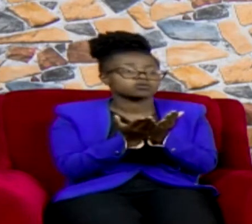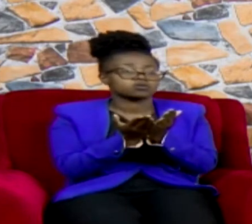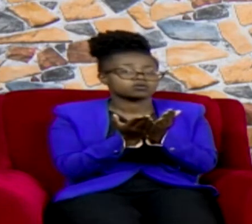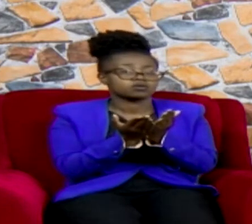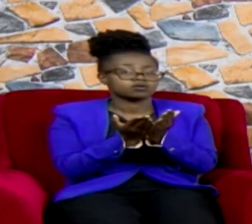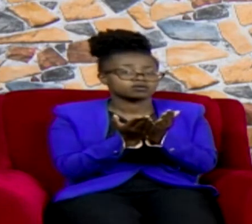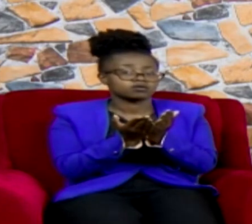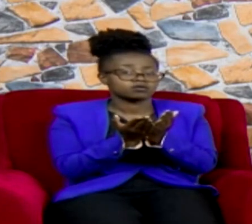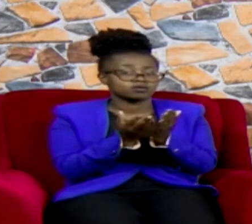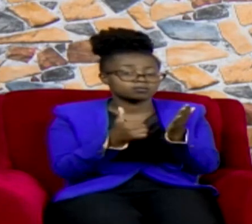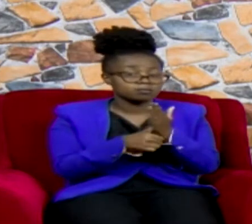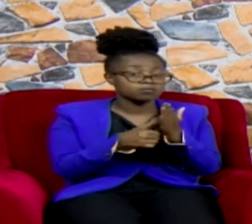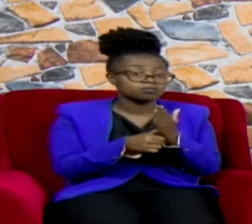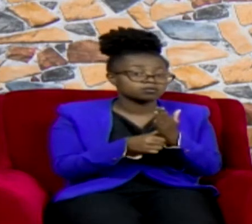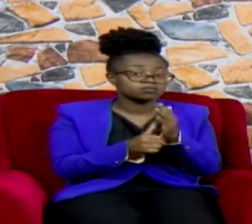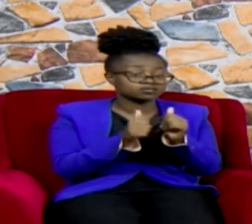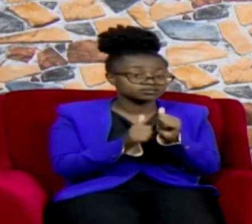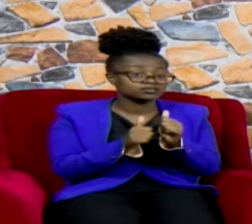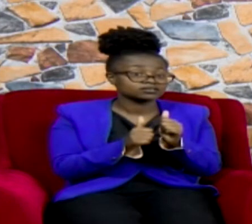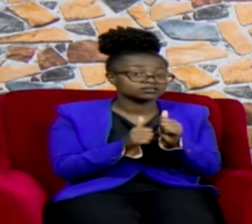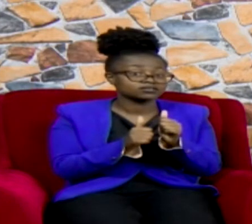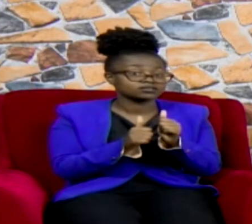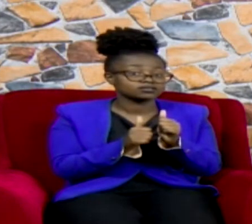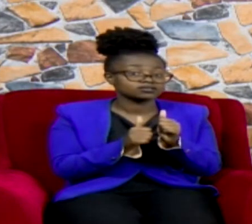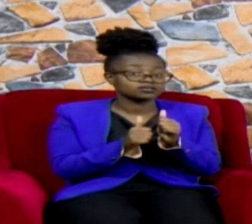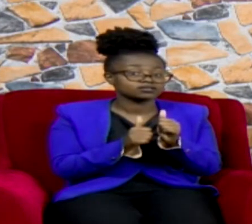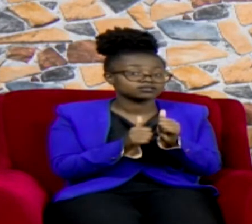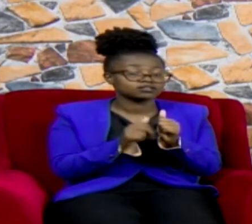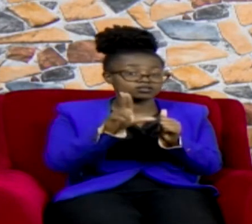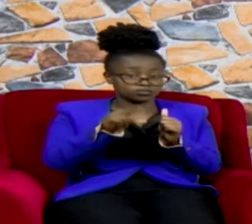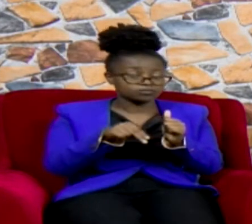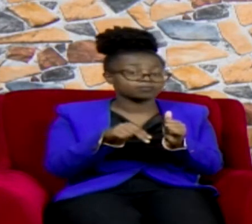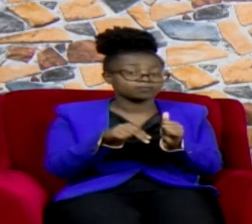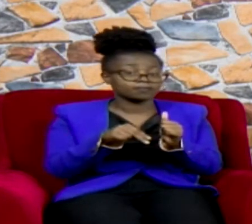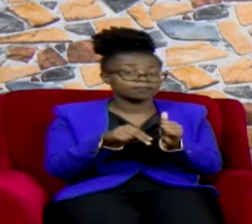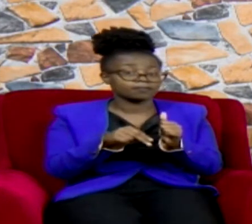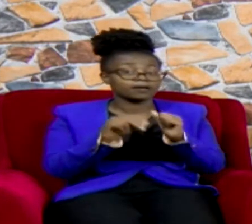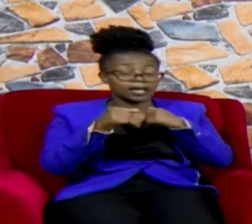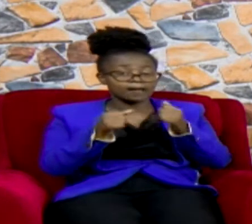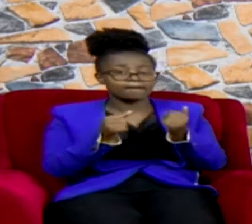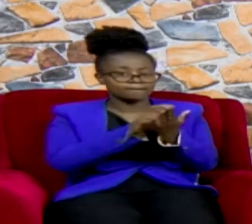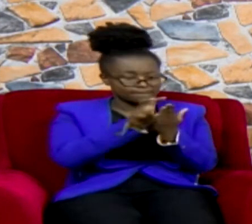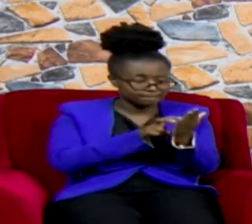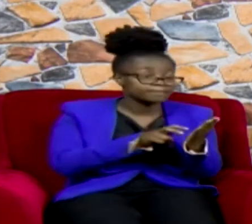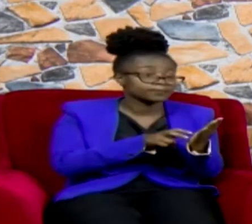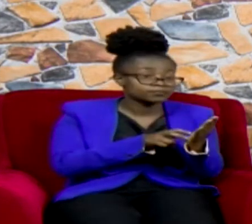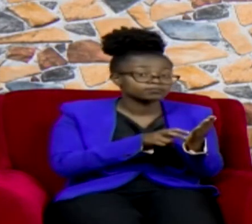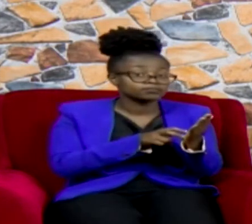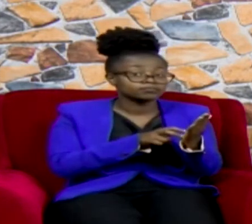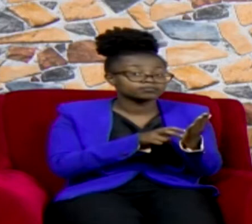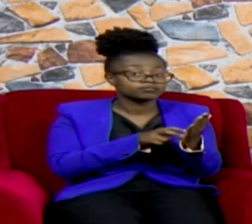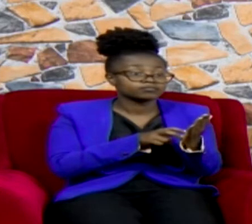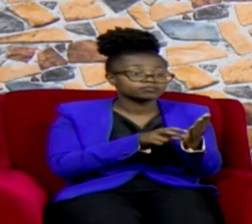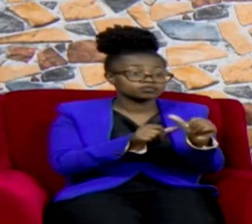the problem is this one. Do they comprehend? No. They're able to read,